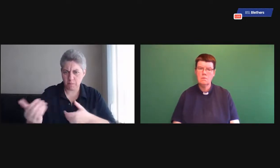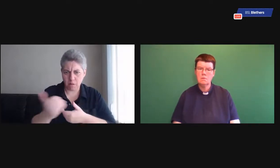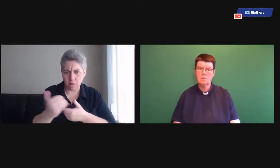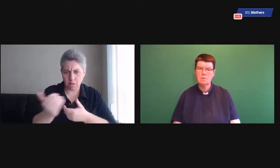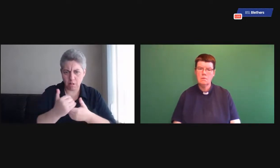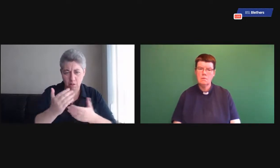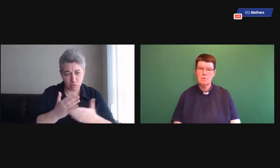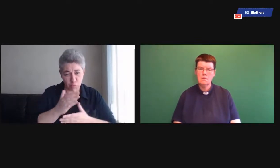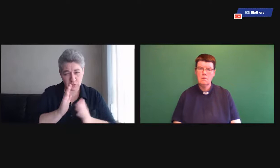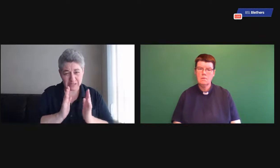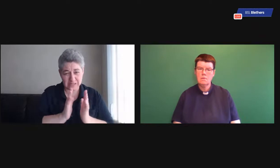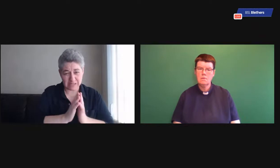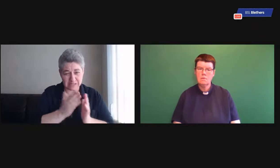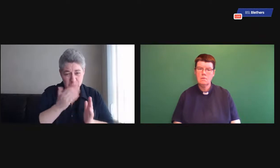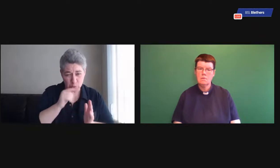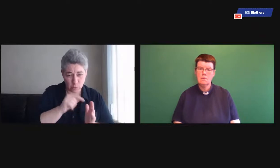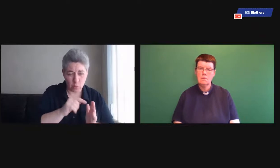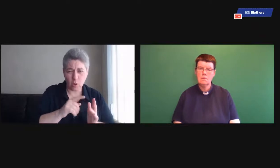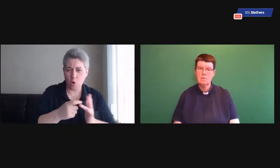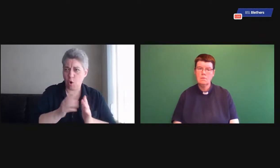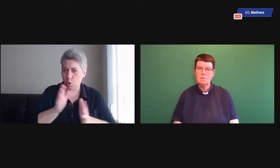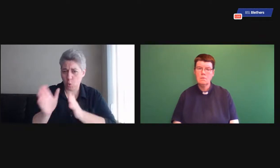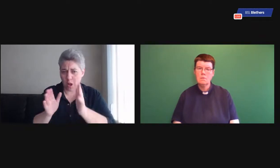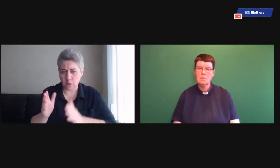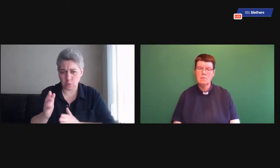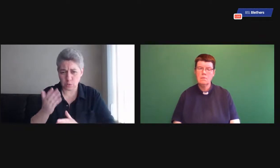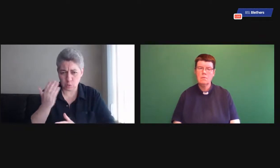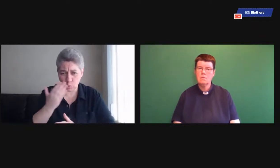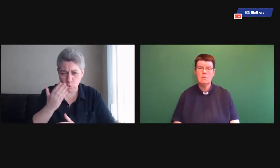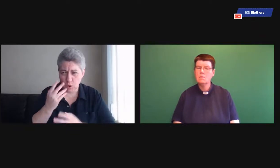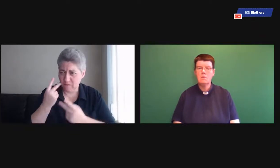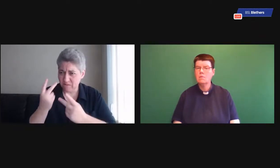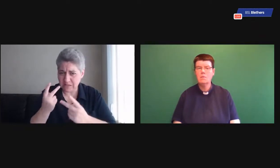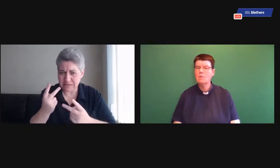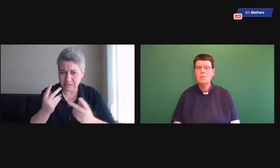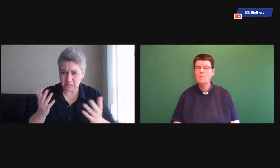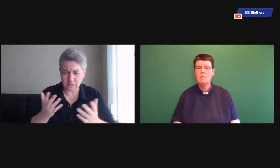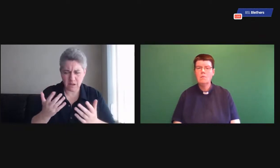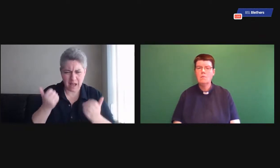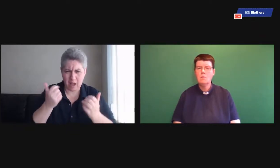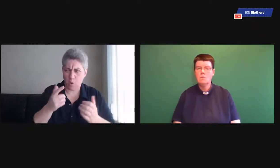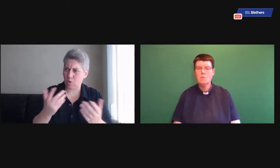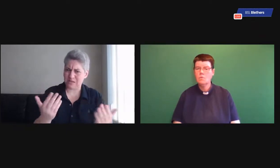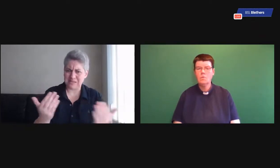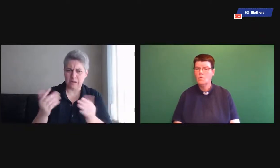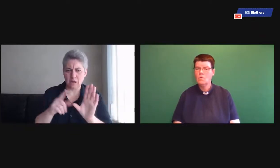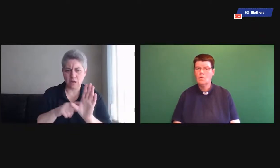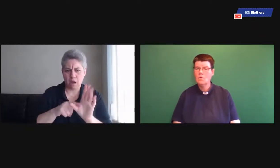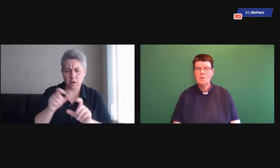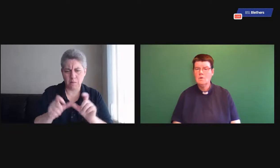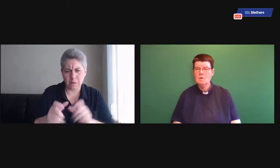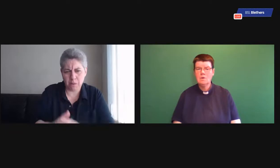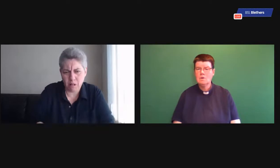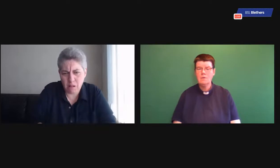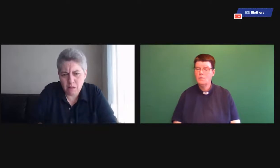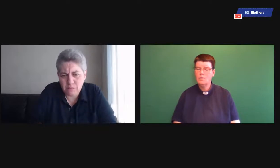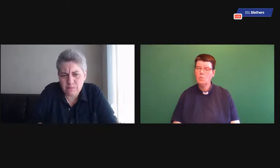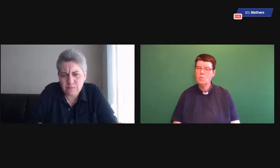people that were young then and now are getting old. But how do you attract a younger generation in